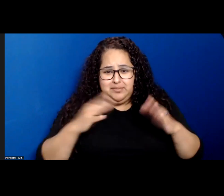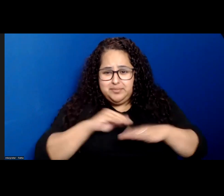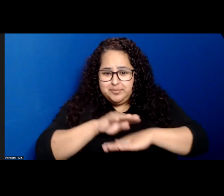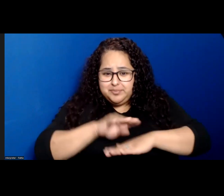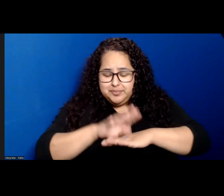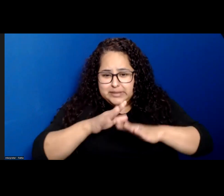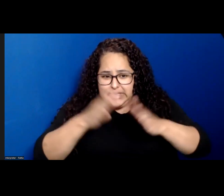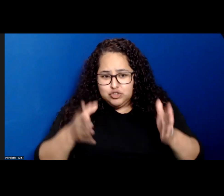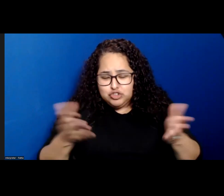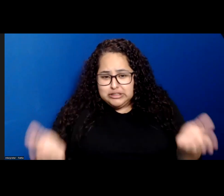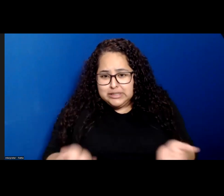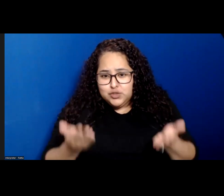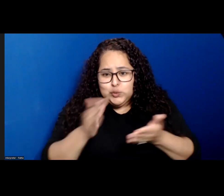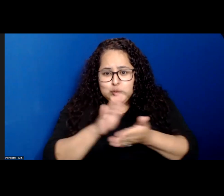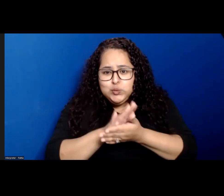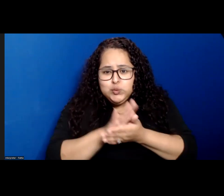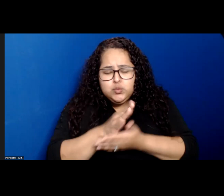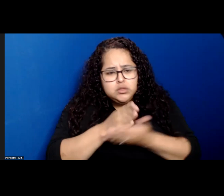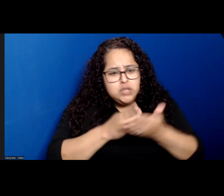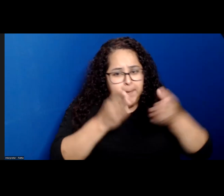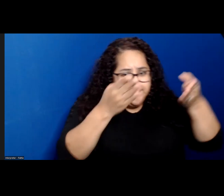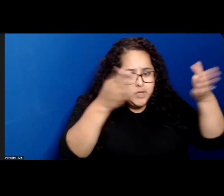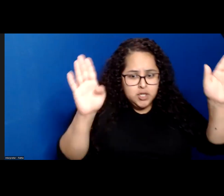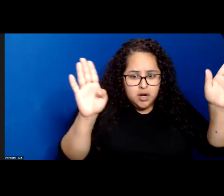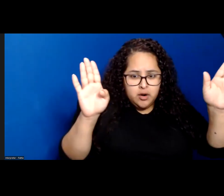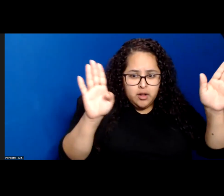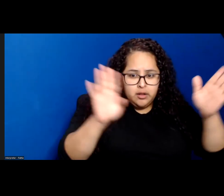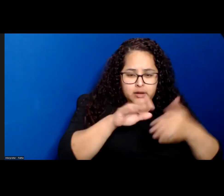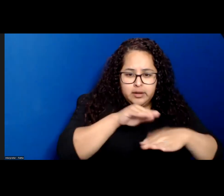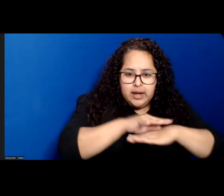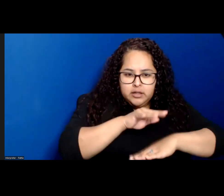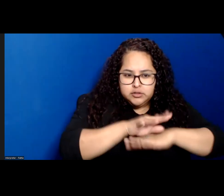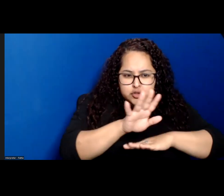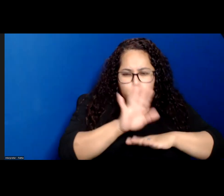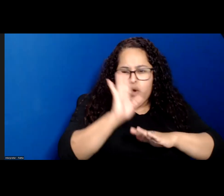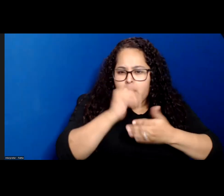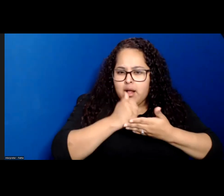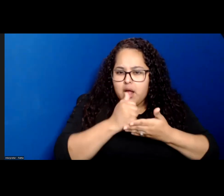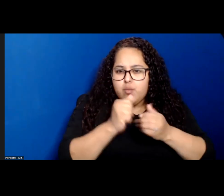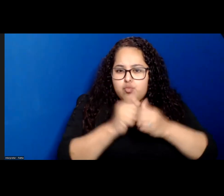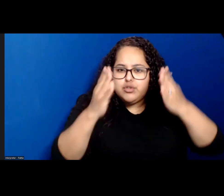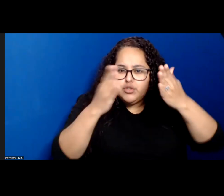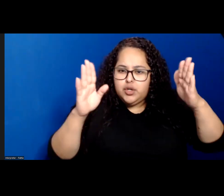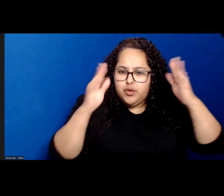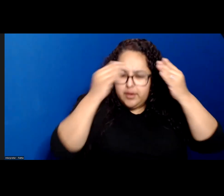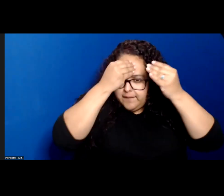gonna possibly meet. Some are general counselors who can help you with general information.